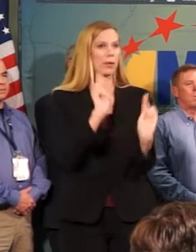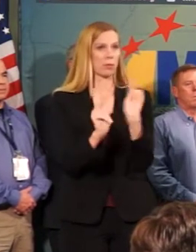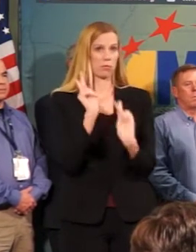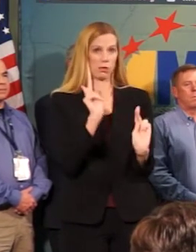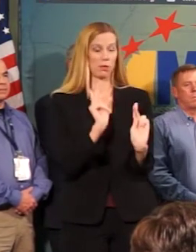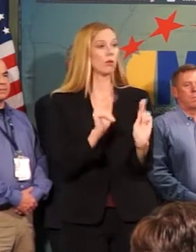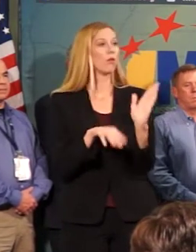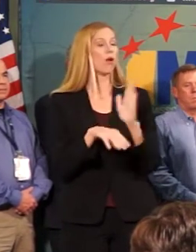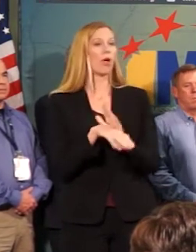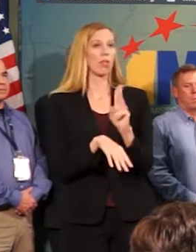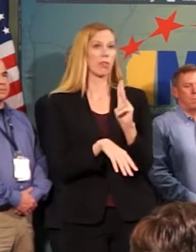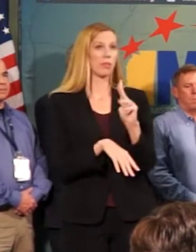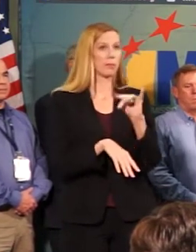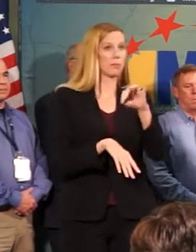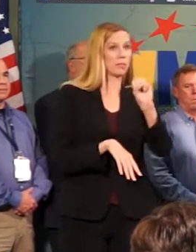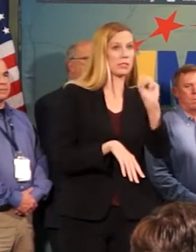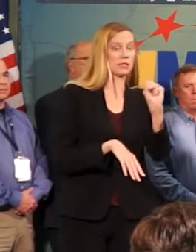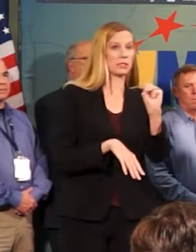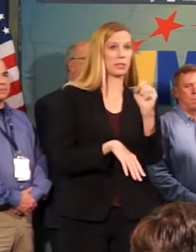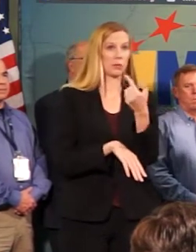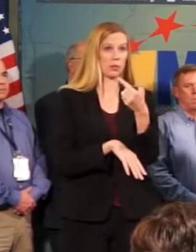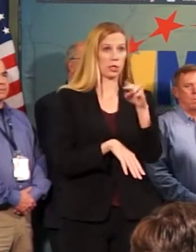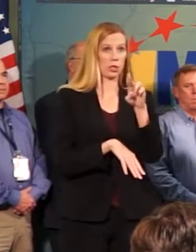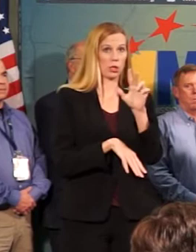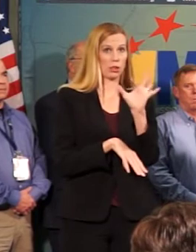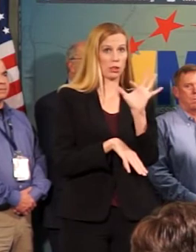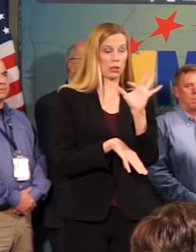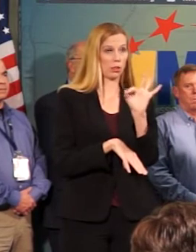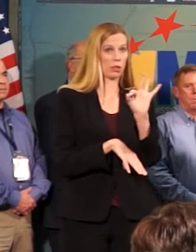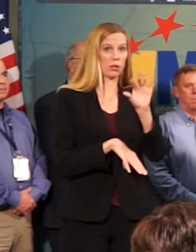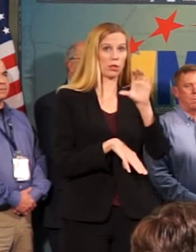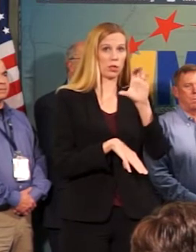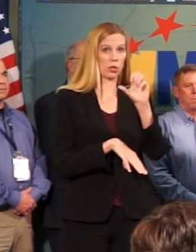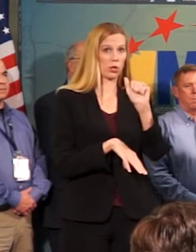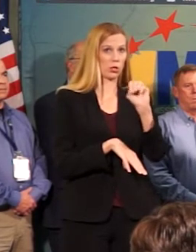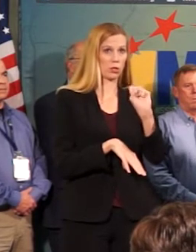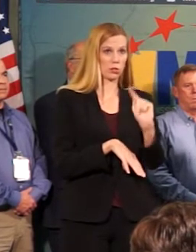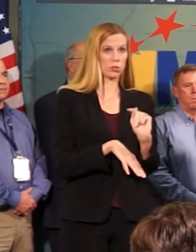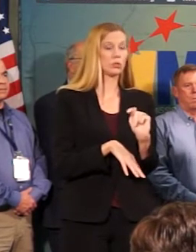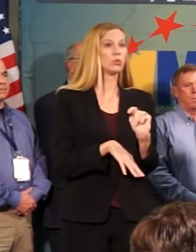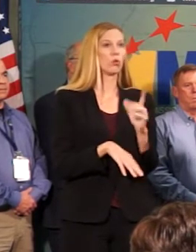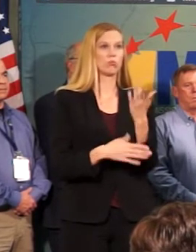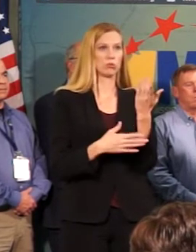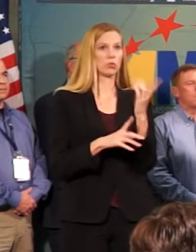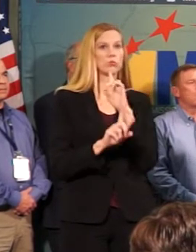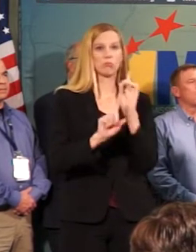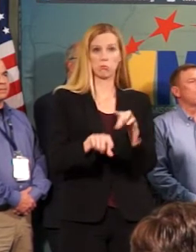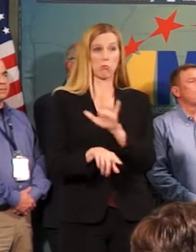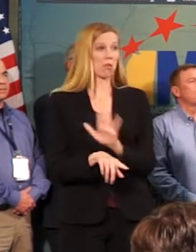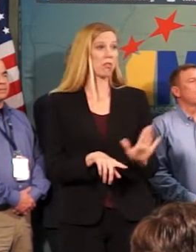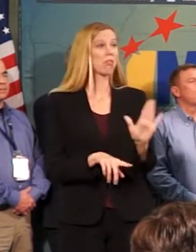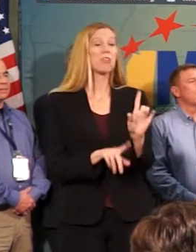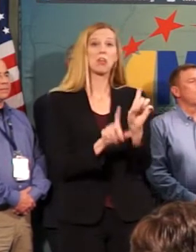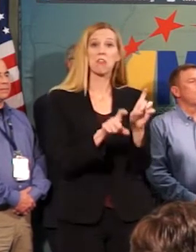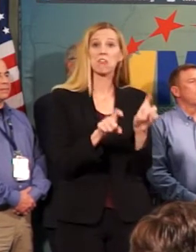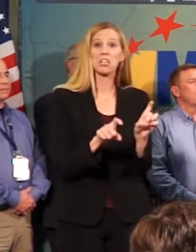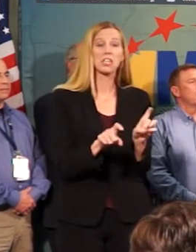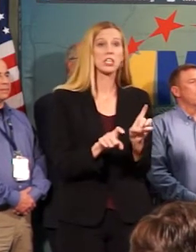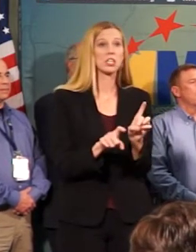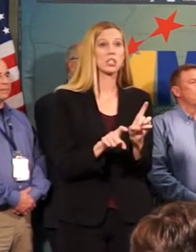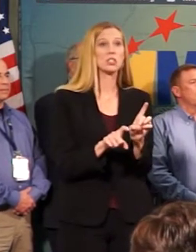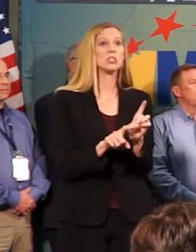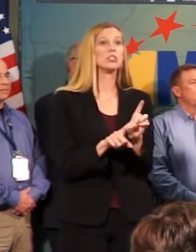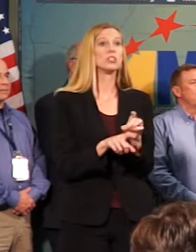Gulf Coast that are listening to us today, to respond to their needs, to be able to do the search and rescue necessary, the response and recovery